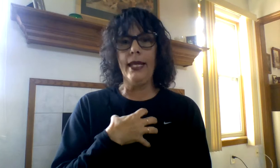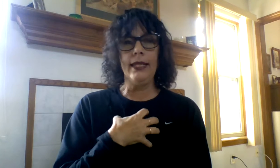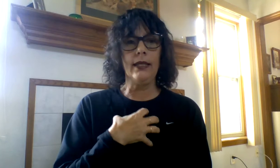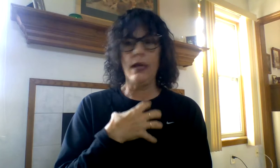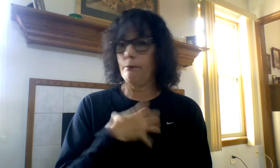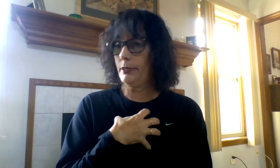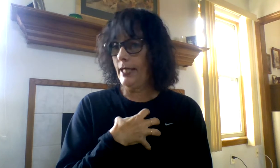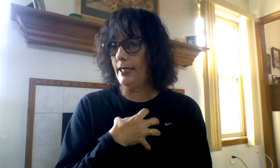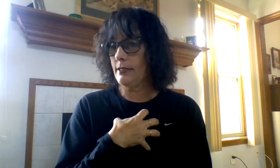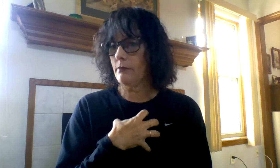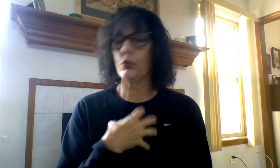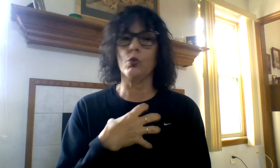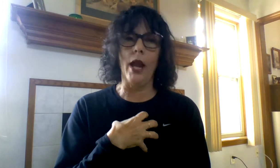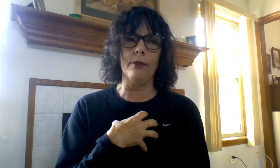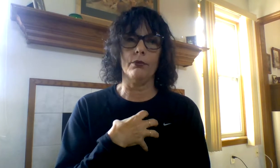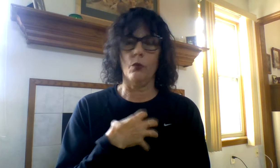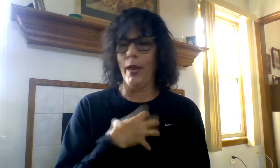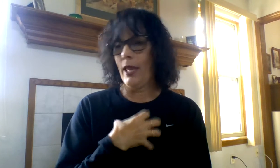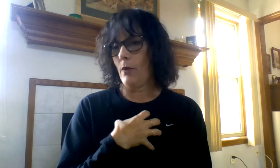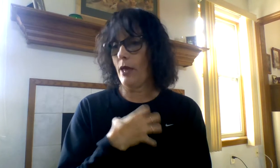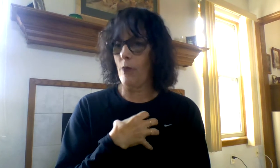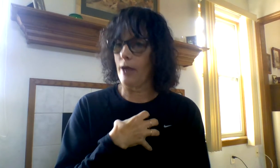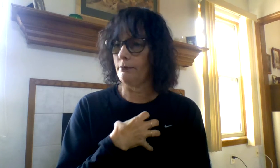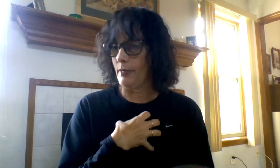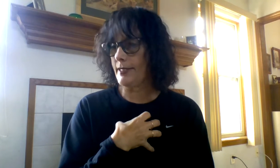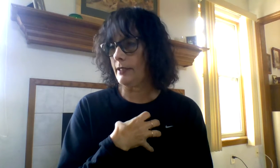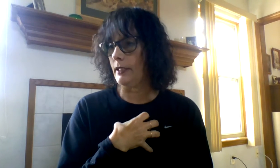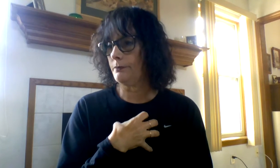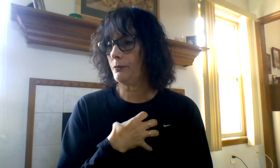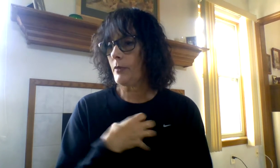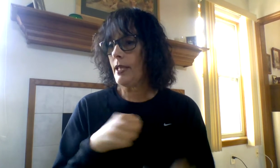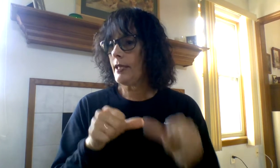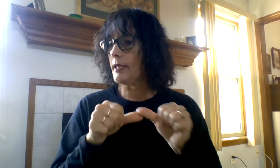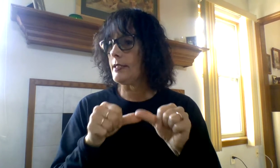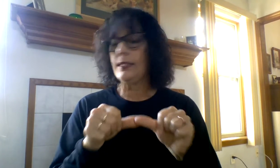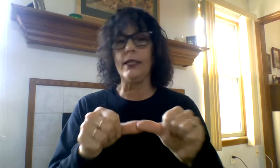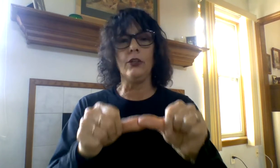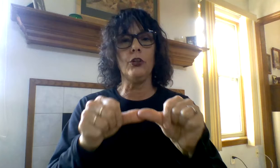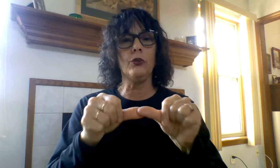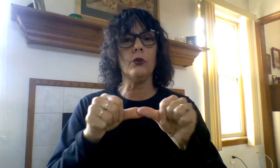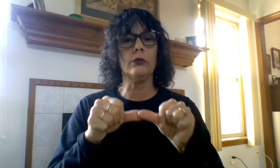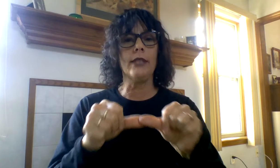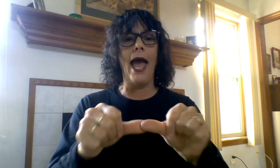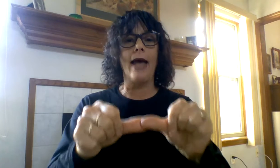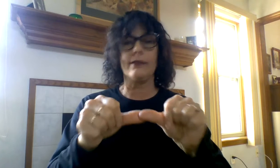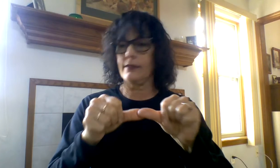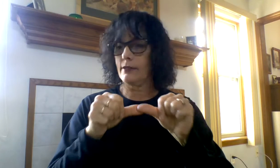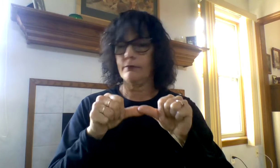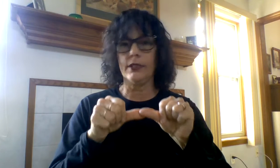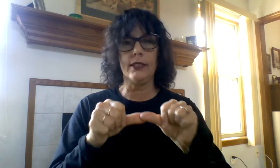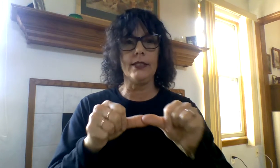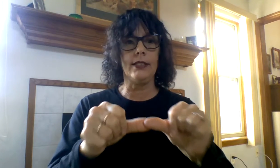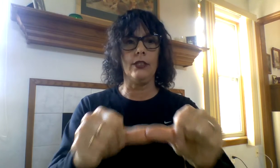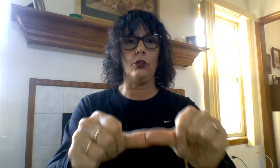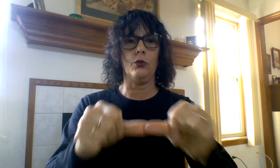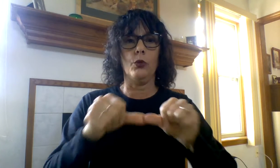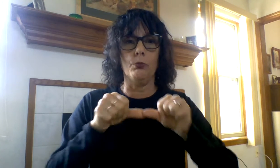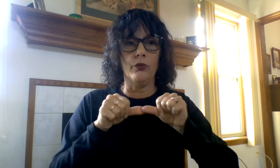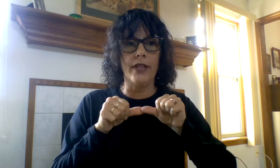Complain, complaint, gripe. Wah, wah, wah, basically. Continue, last. Continue. You move it